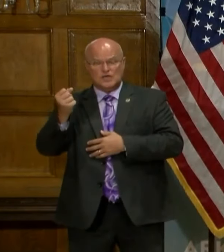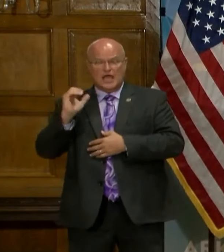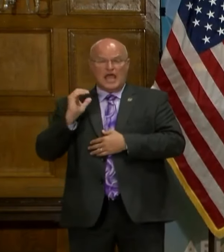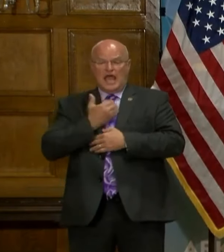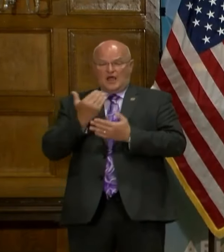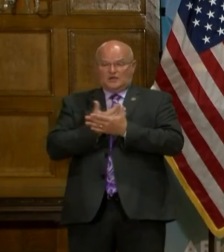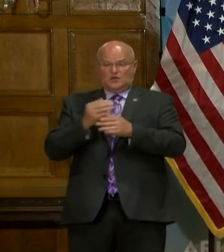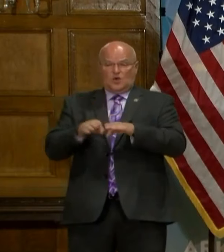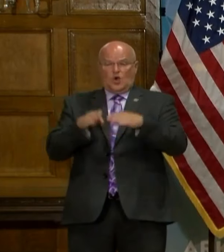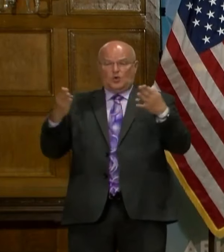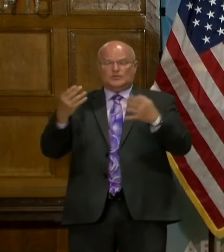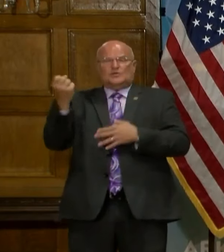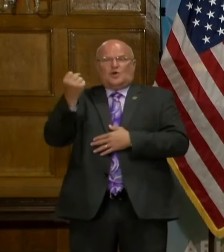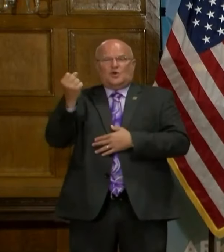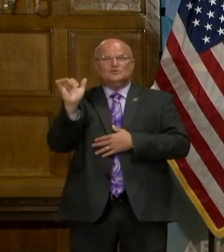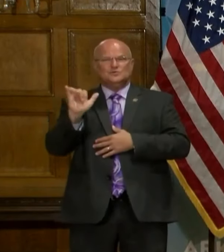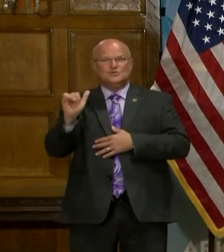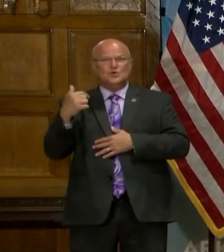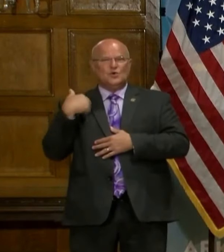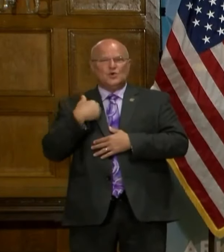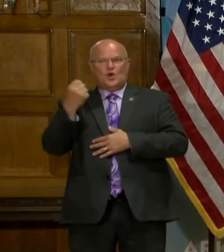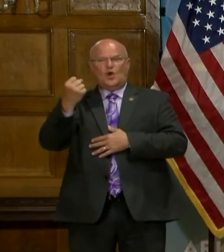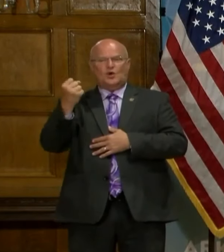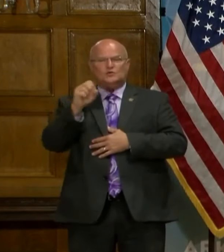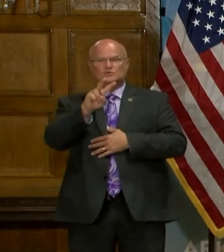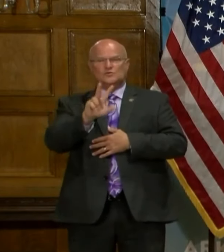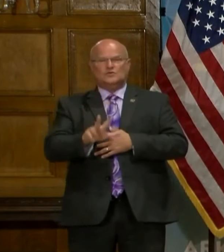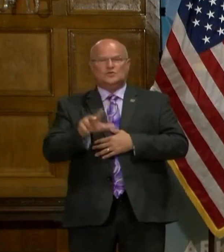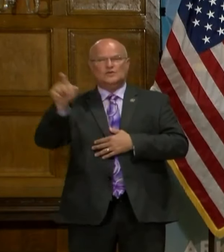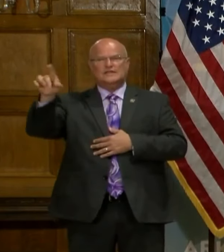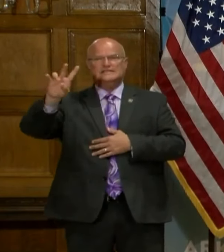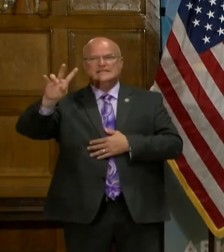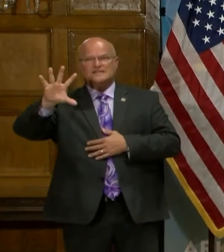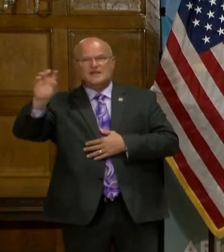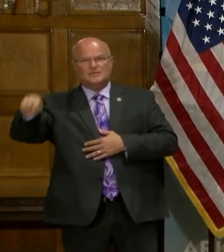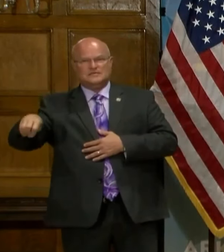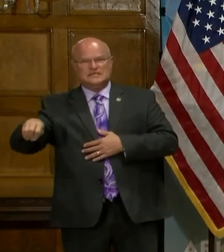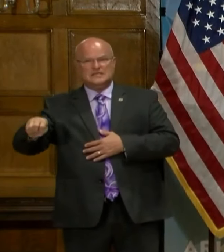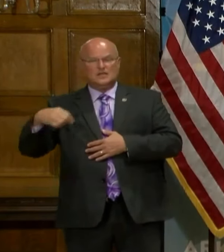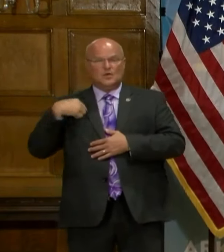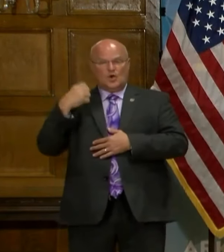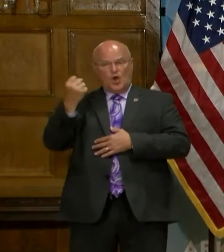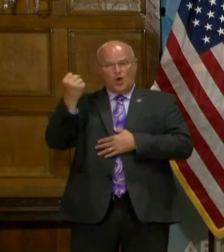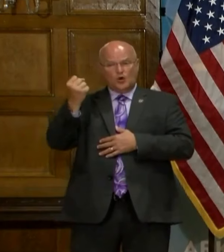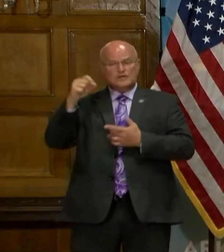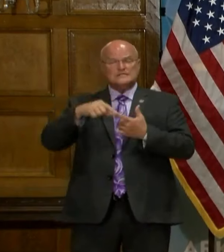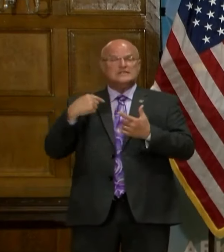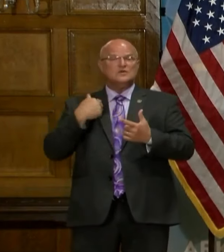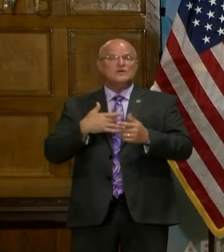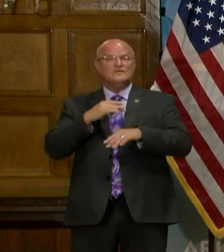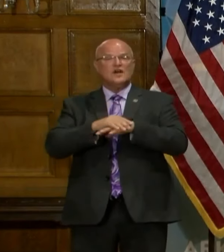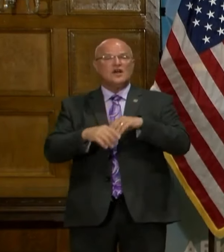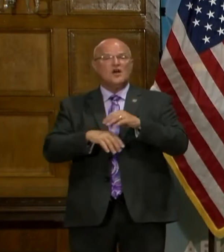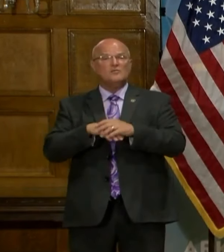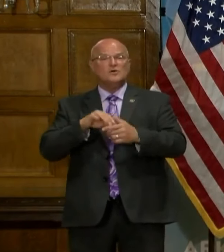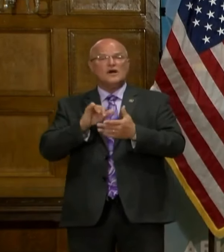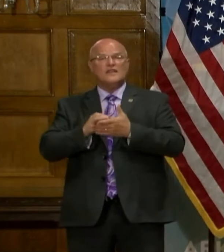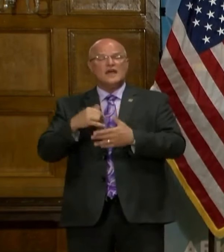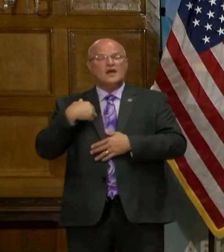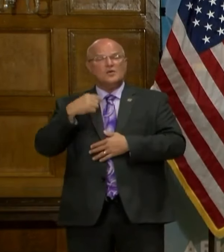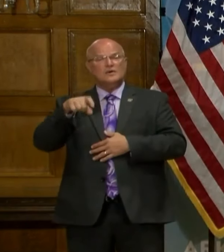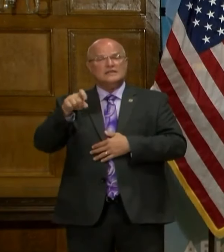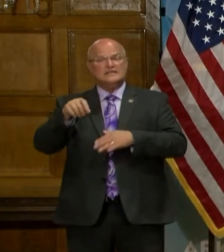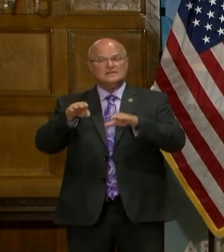new openings are on pause as well. We're on pause at 2/3. And we're on pause until we feel comfortable that we ought